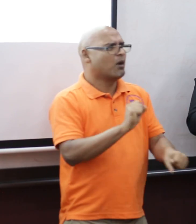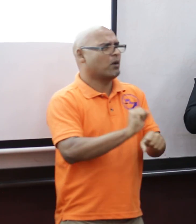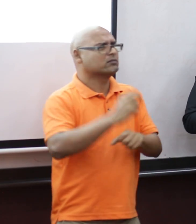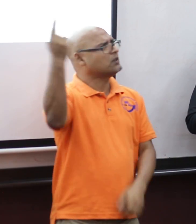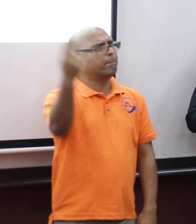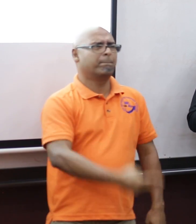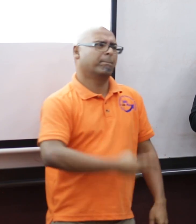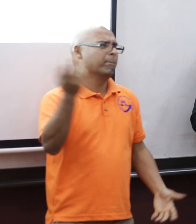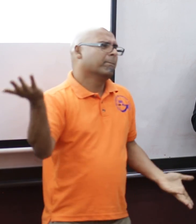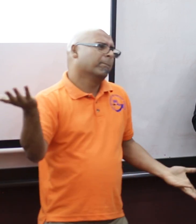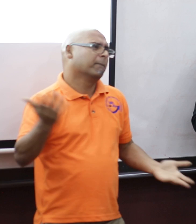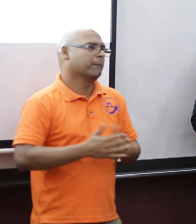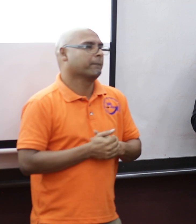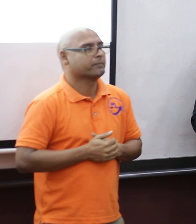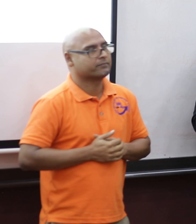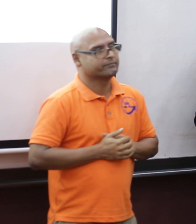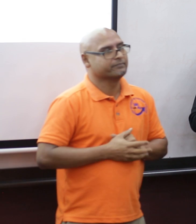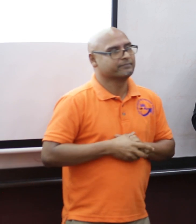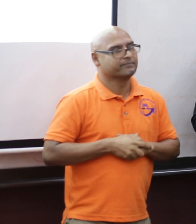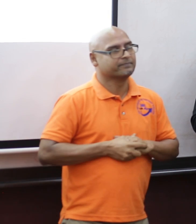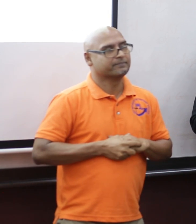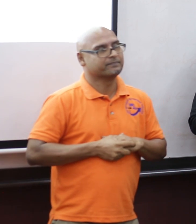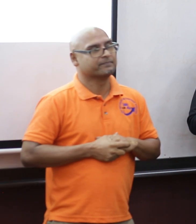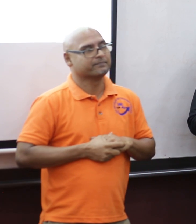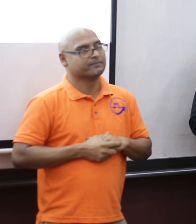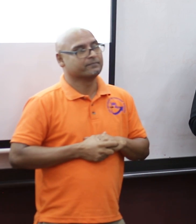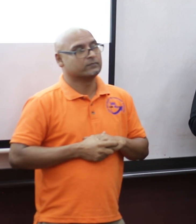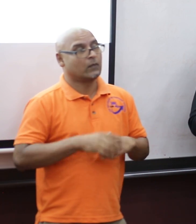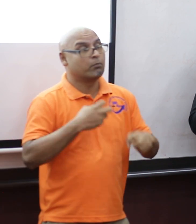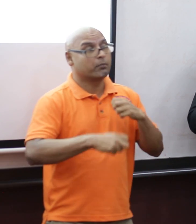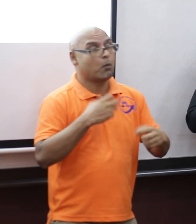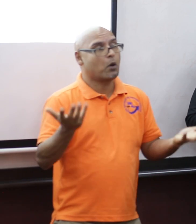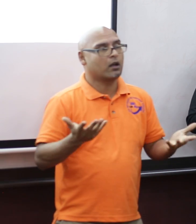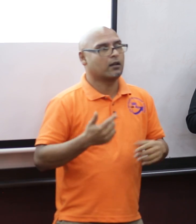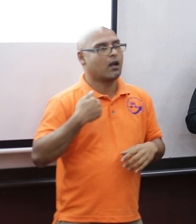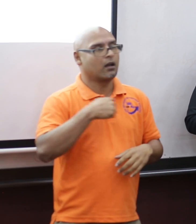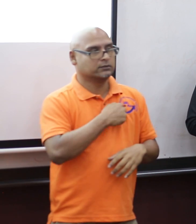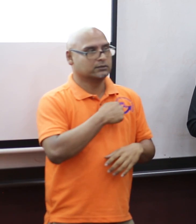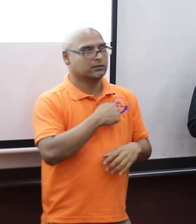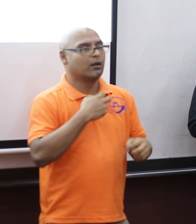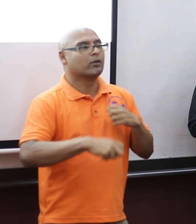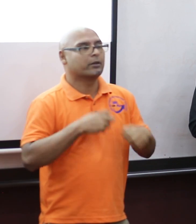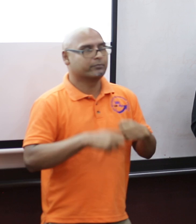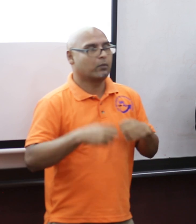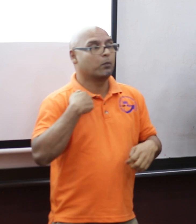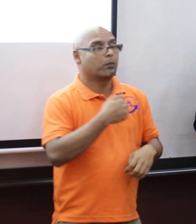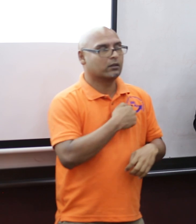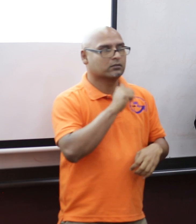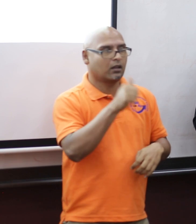It has to be us, right? We are not making it work because we don't have the will.